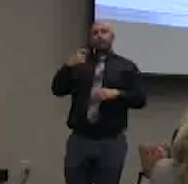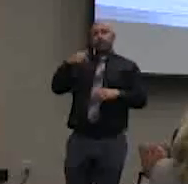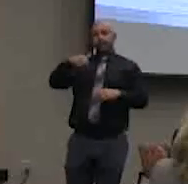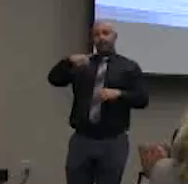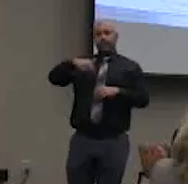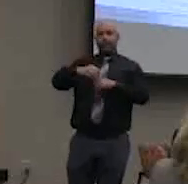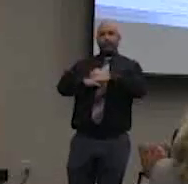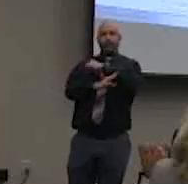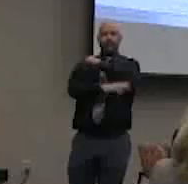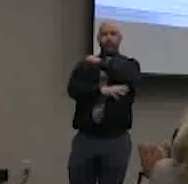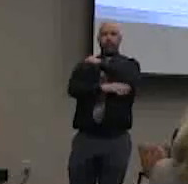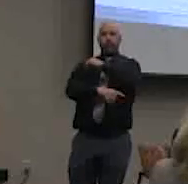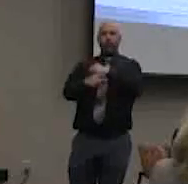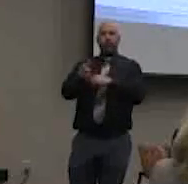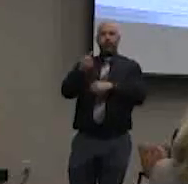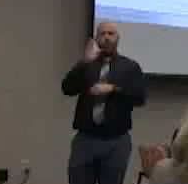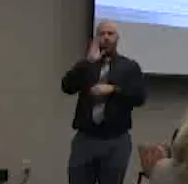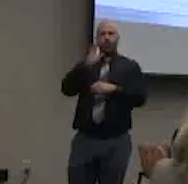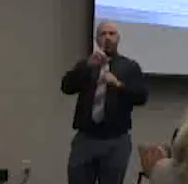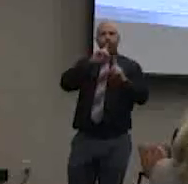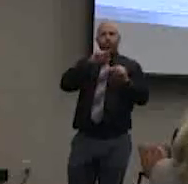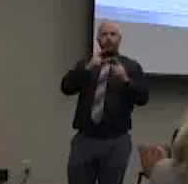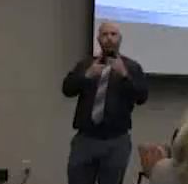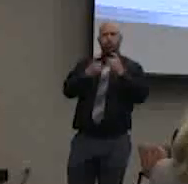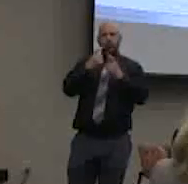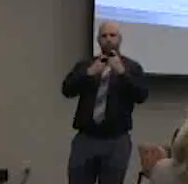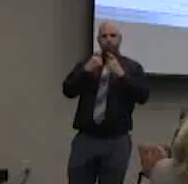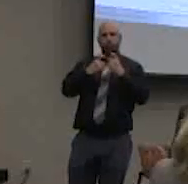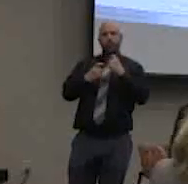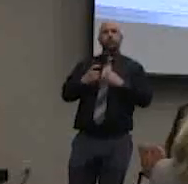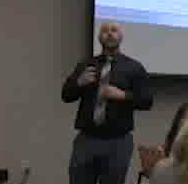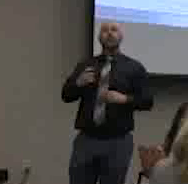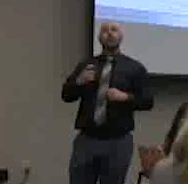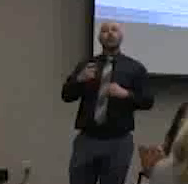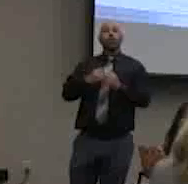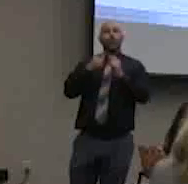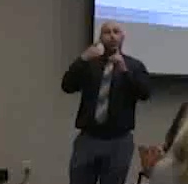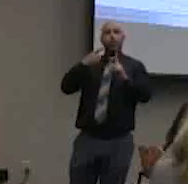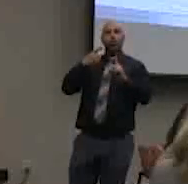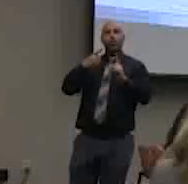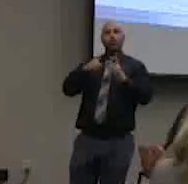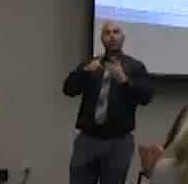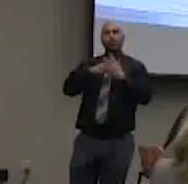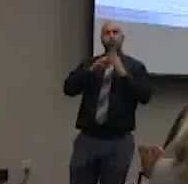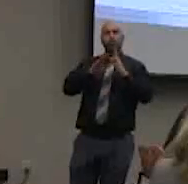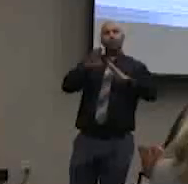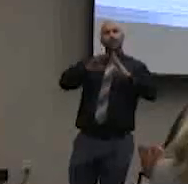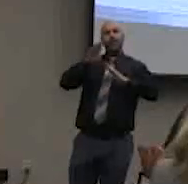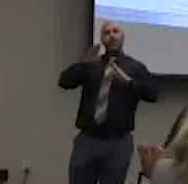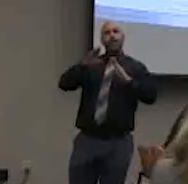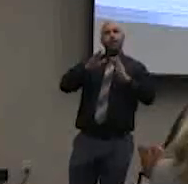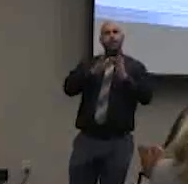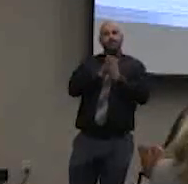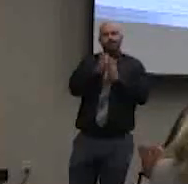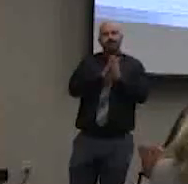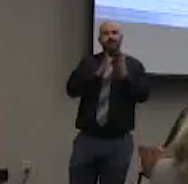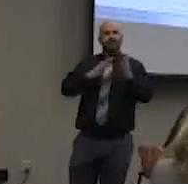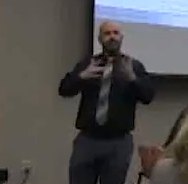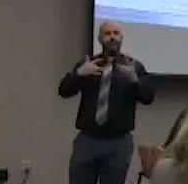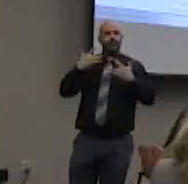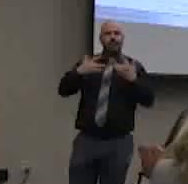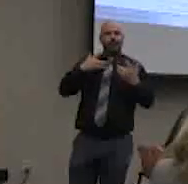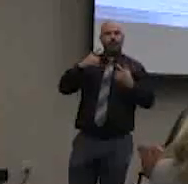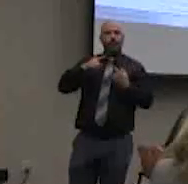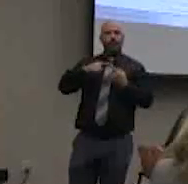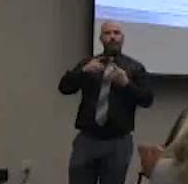the questions you see here, again, with the goal being starting to build some momentum and excitement around the long-term play of Madison